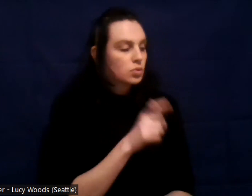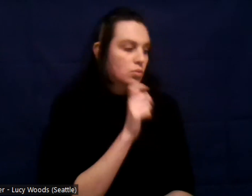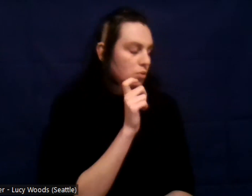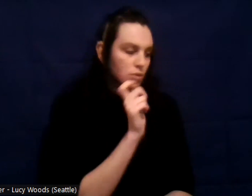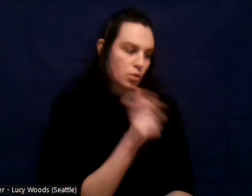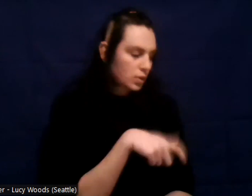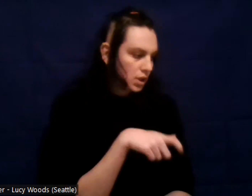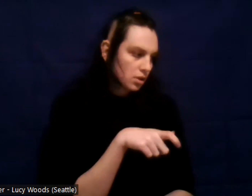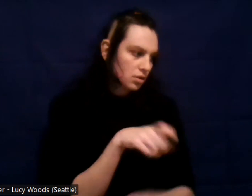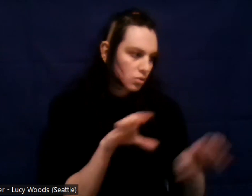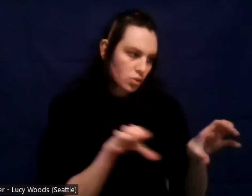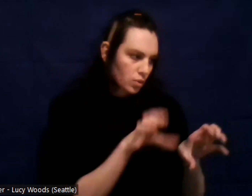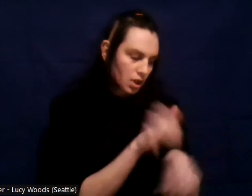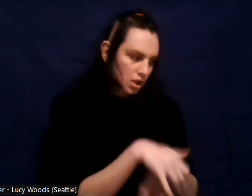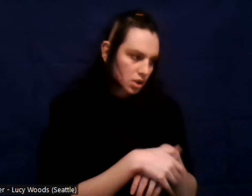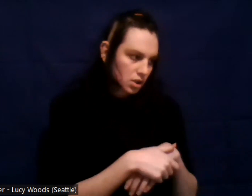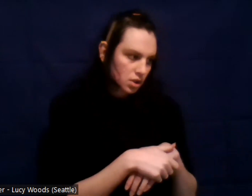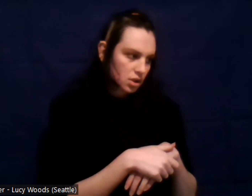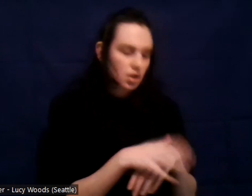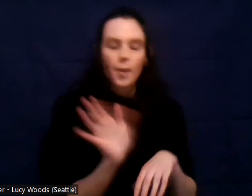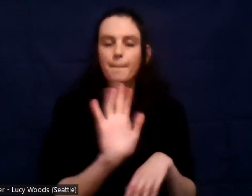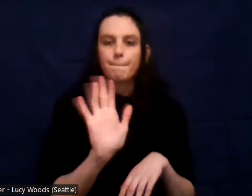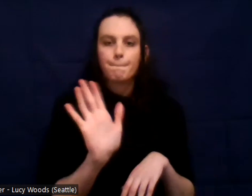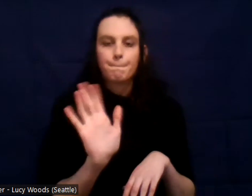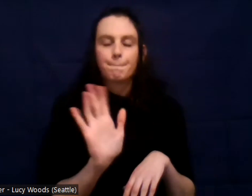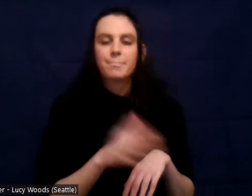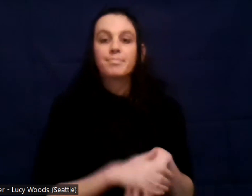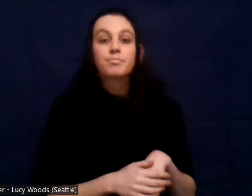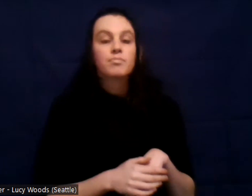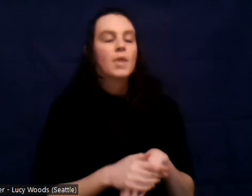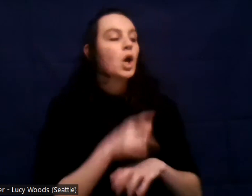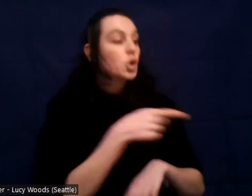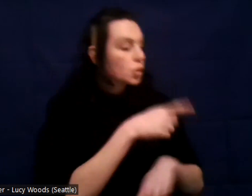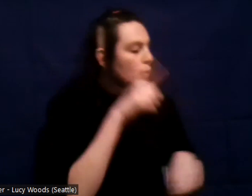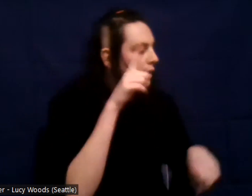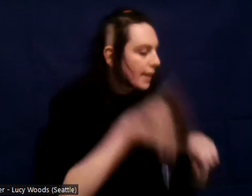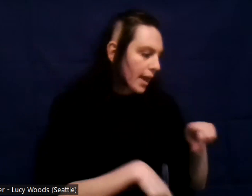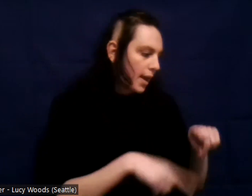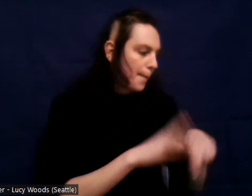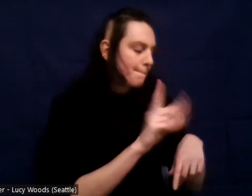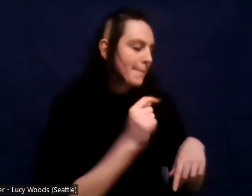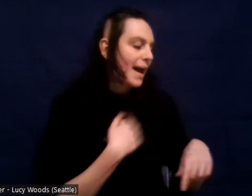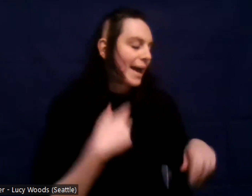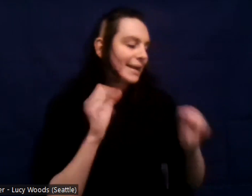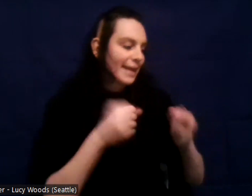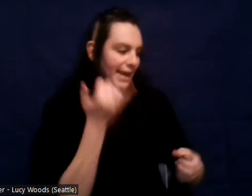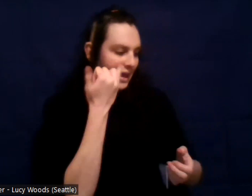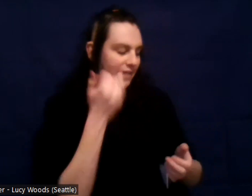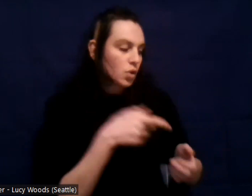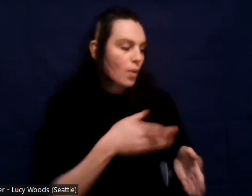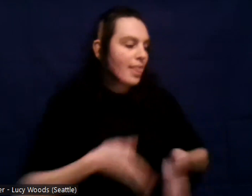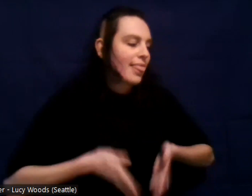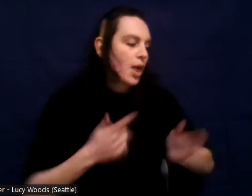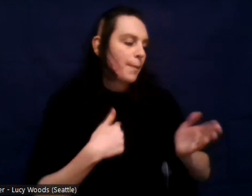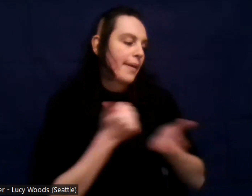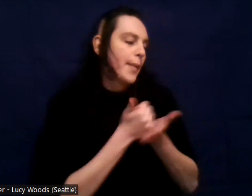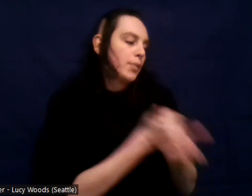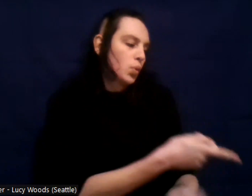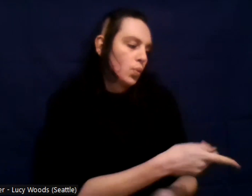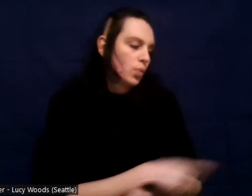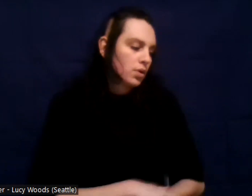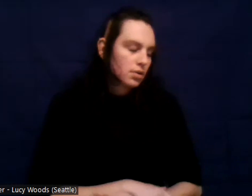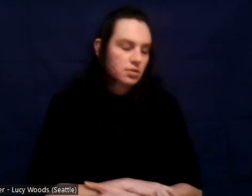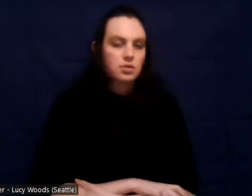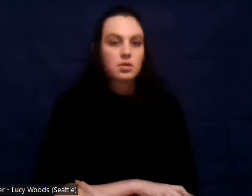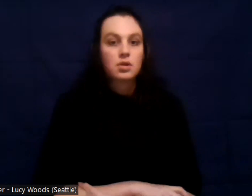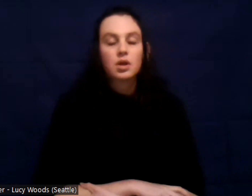this. Or no, you can't do this, but I can if you'll let me. Um, and at